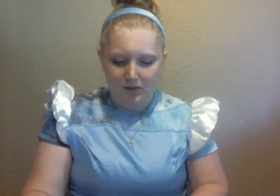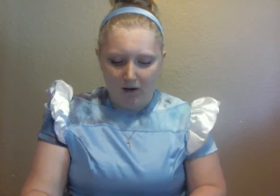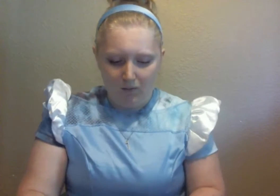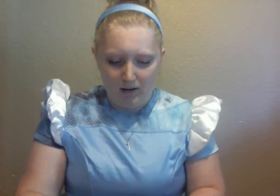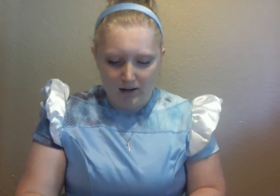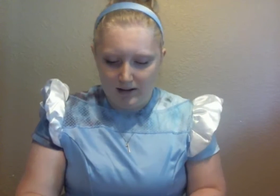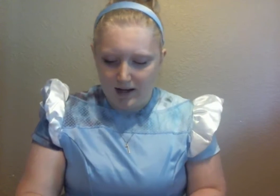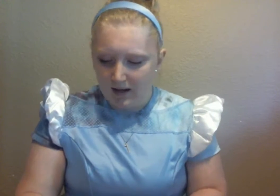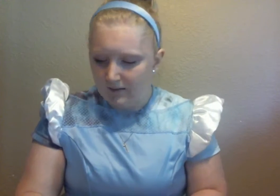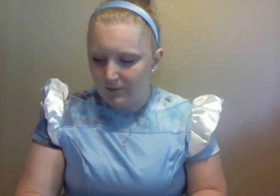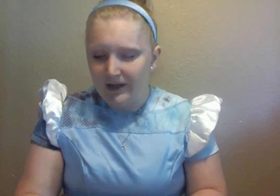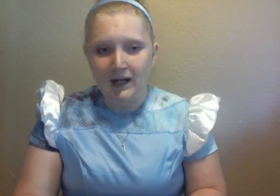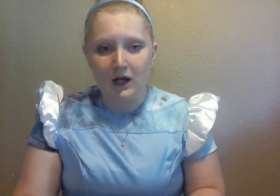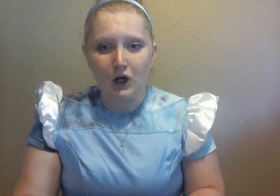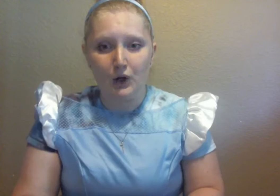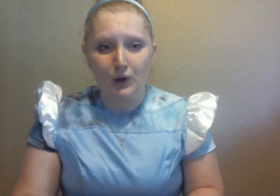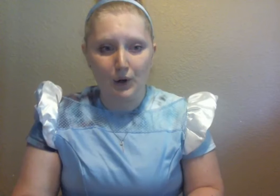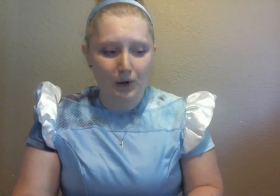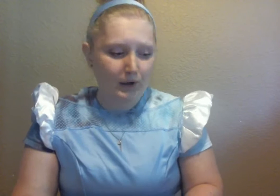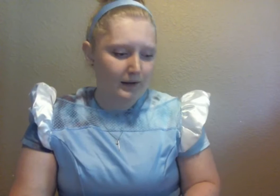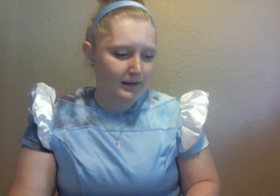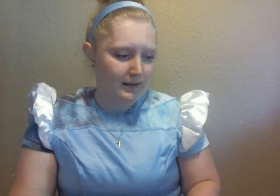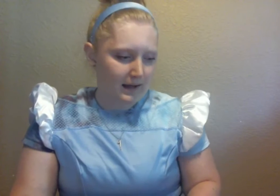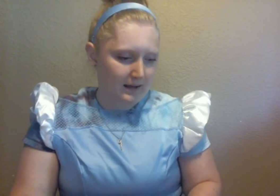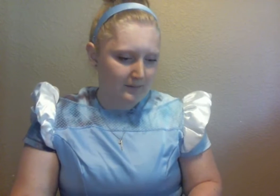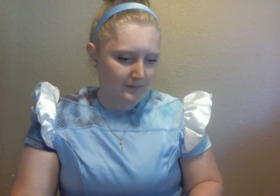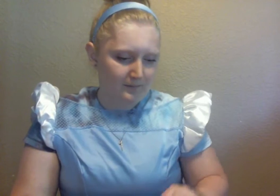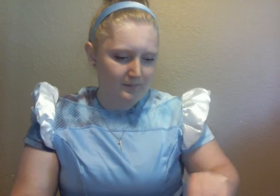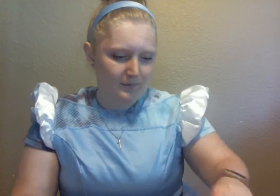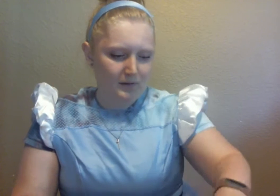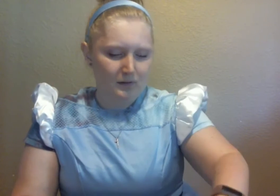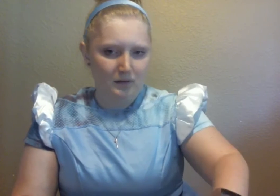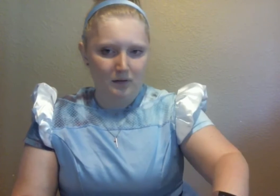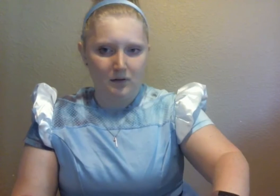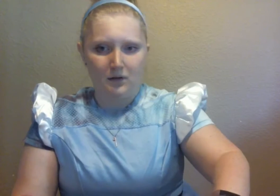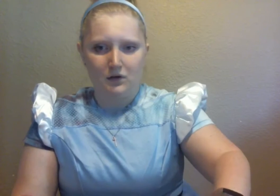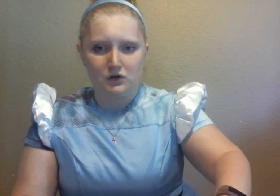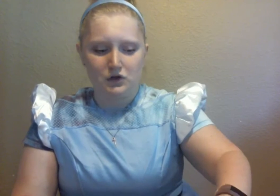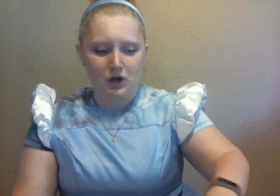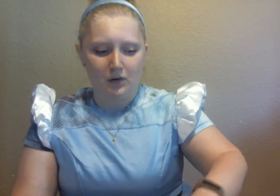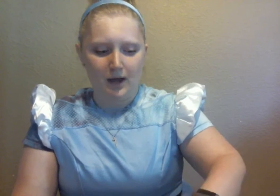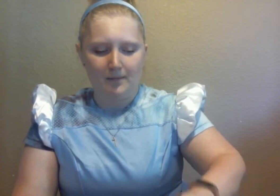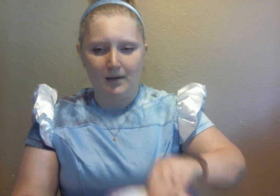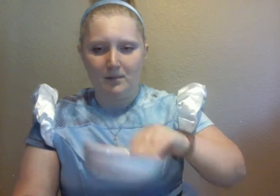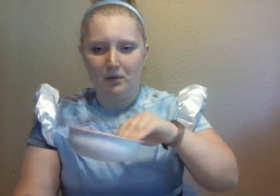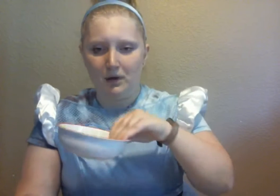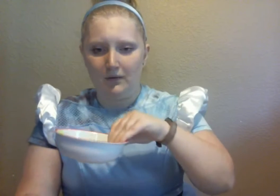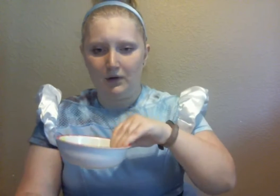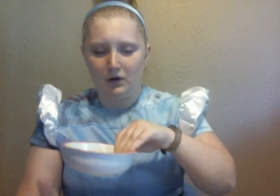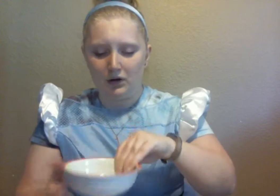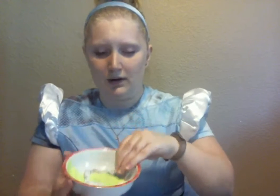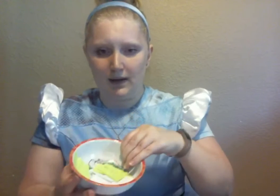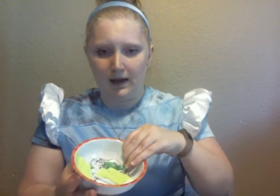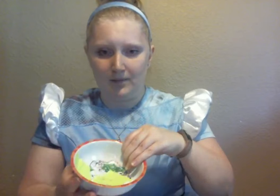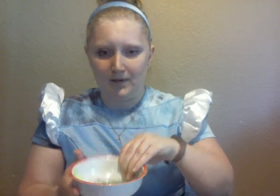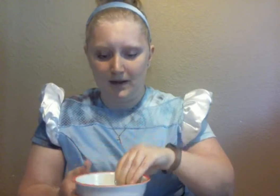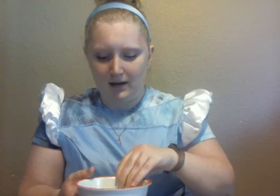So, next we need a girl name. So, I have my bowl of girl names